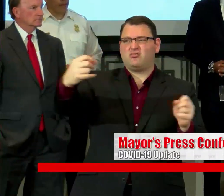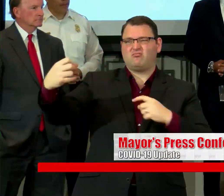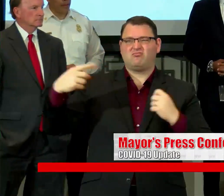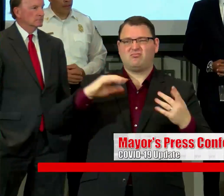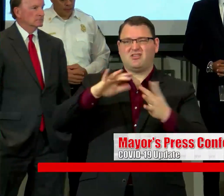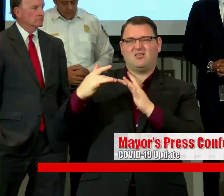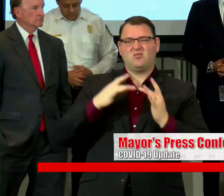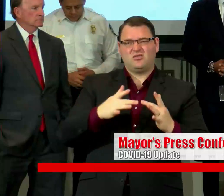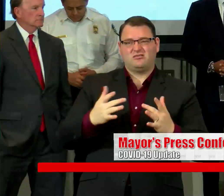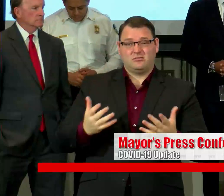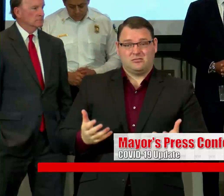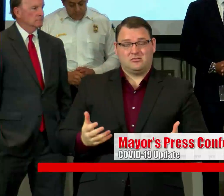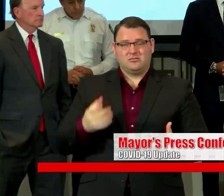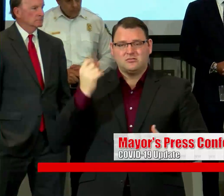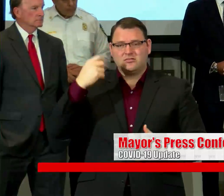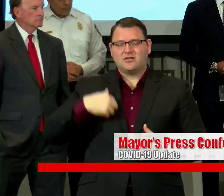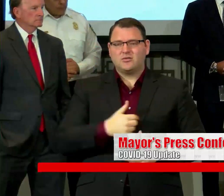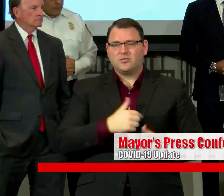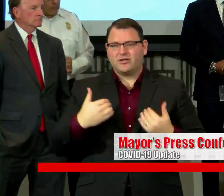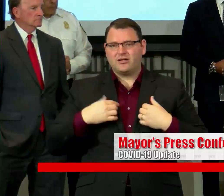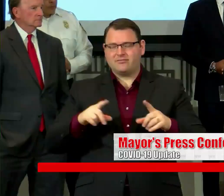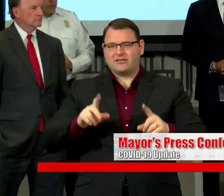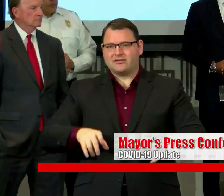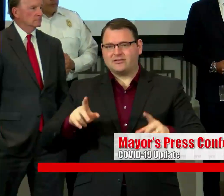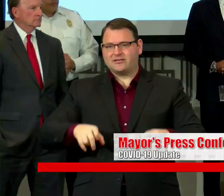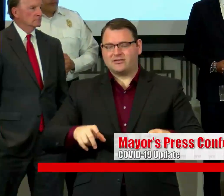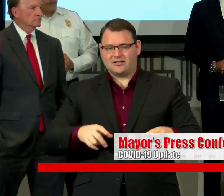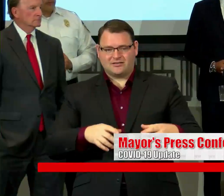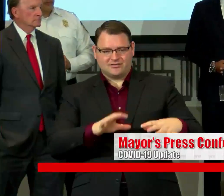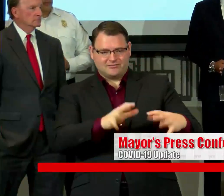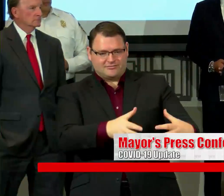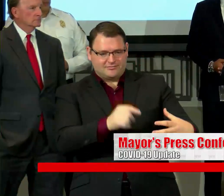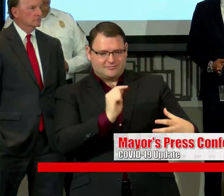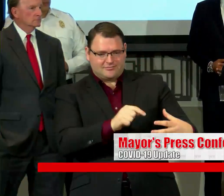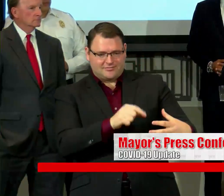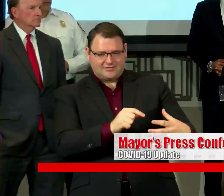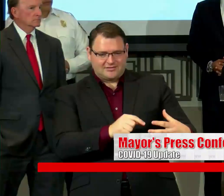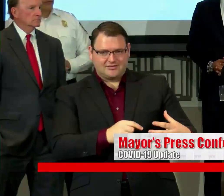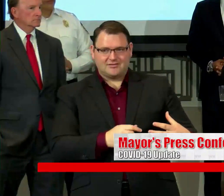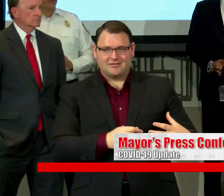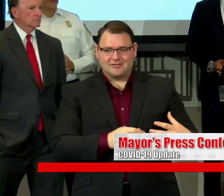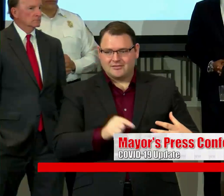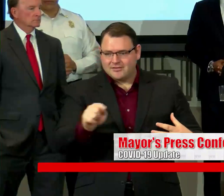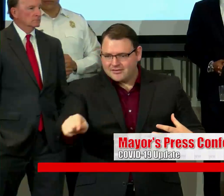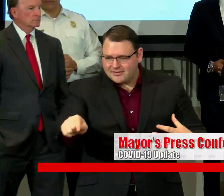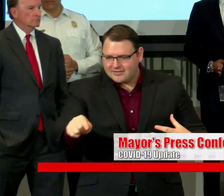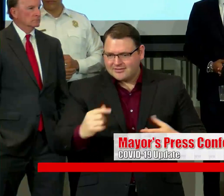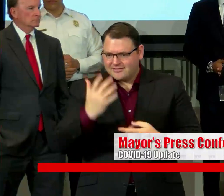hospitalized and are critically ill in hospitals that can't get the testing done any other way.